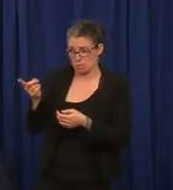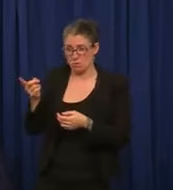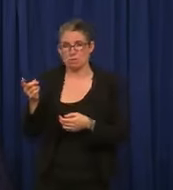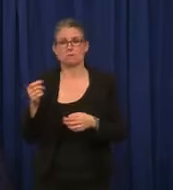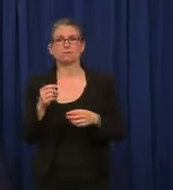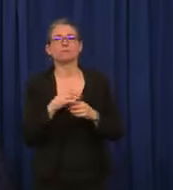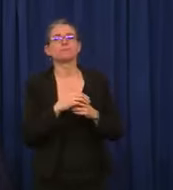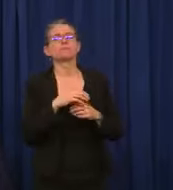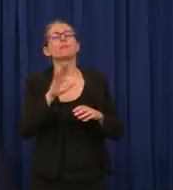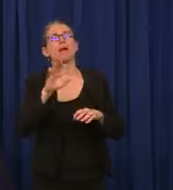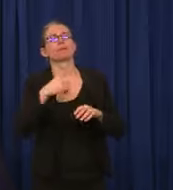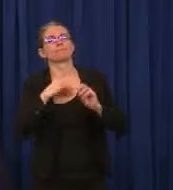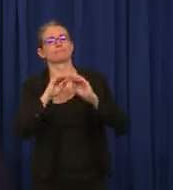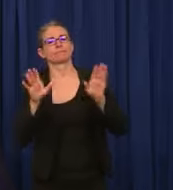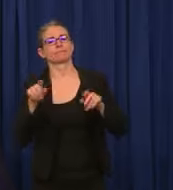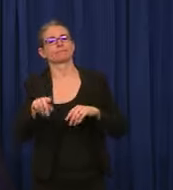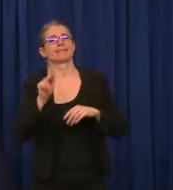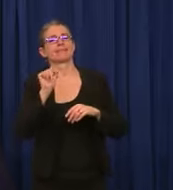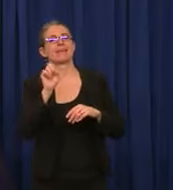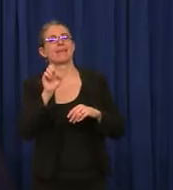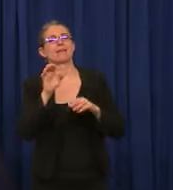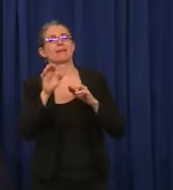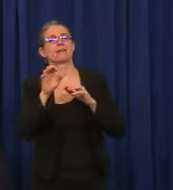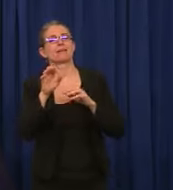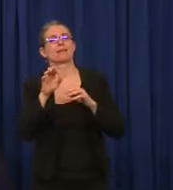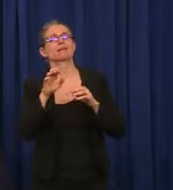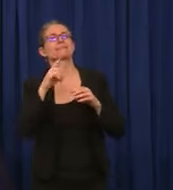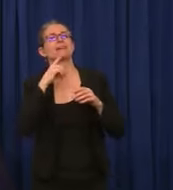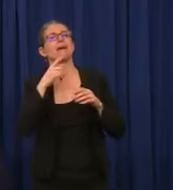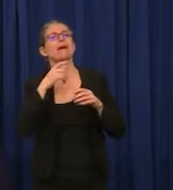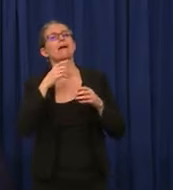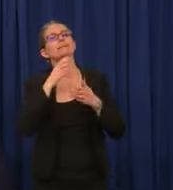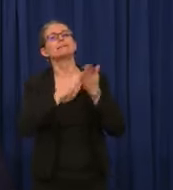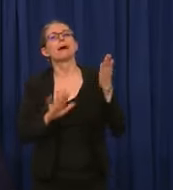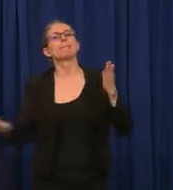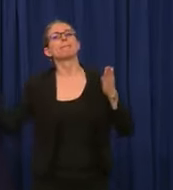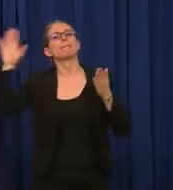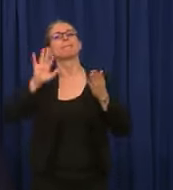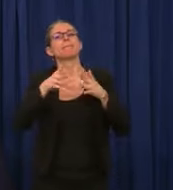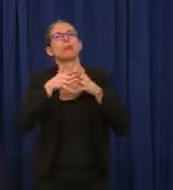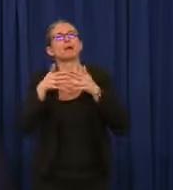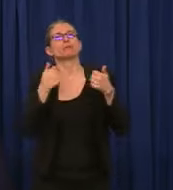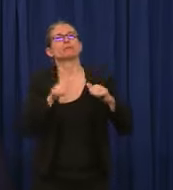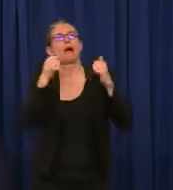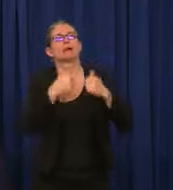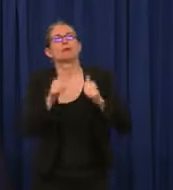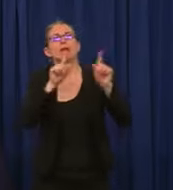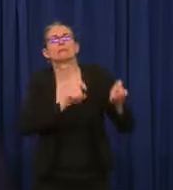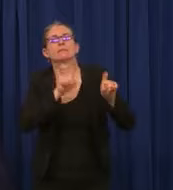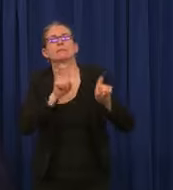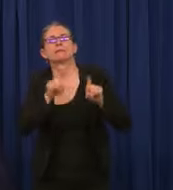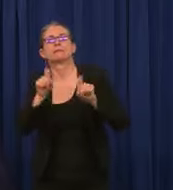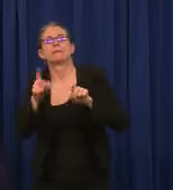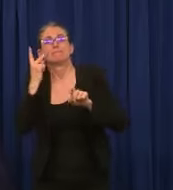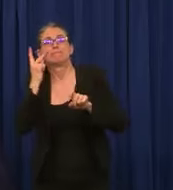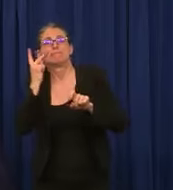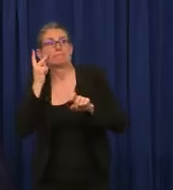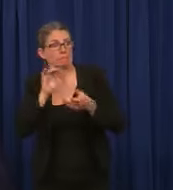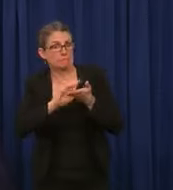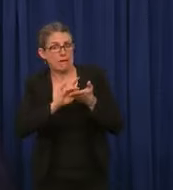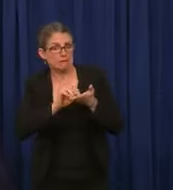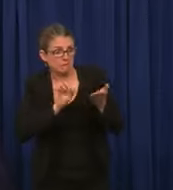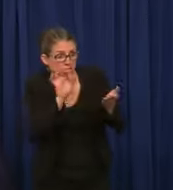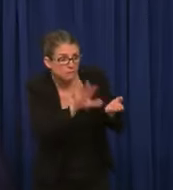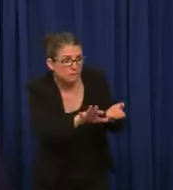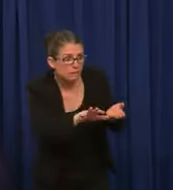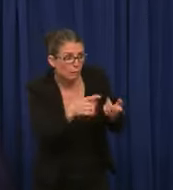about various treatments that are out there. And Kate, as you noted, as of right now, there has not been any